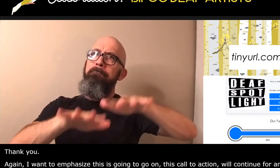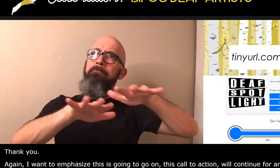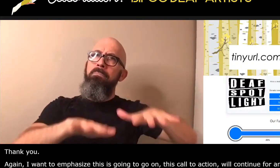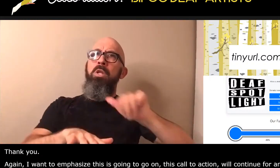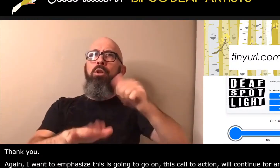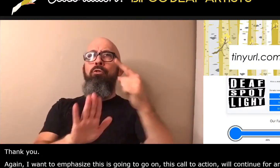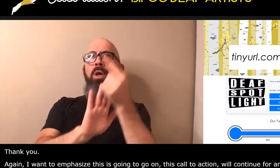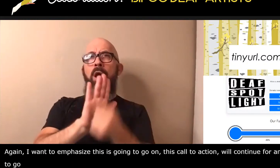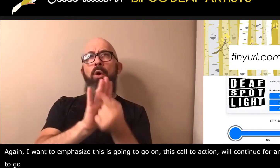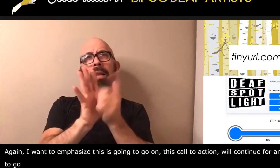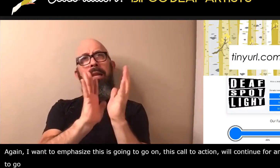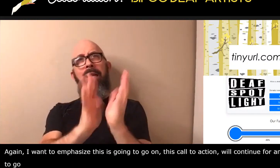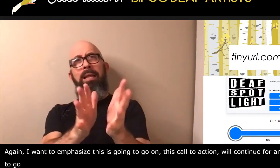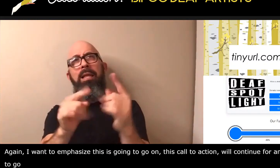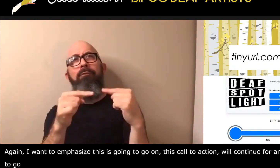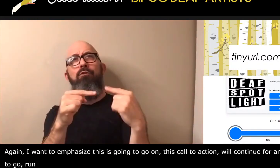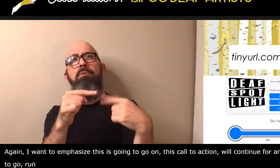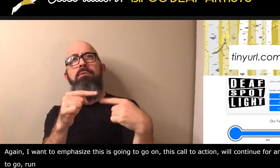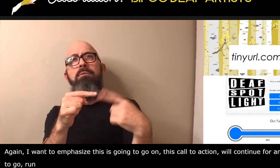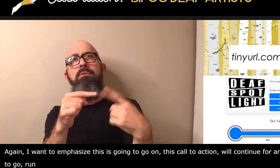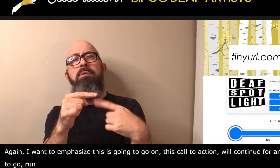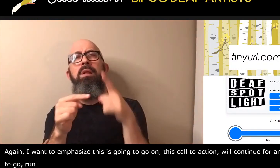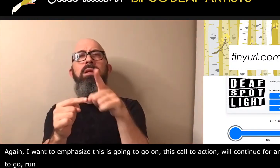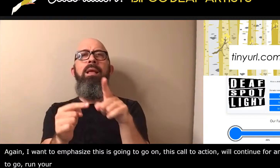art to your